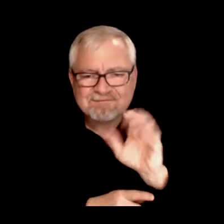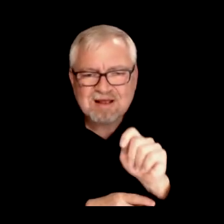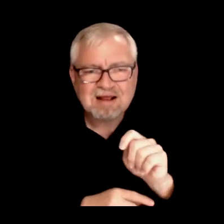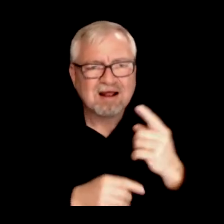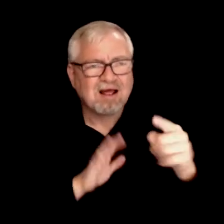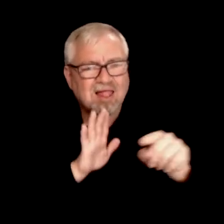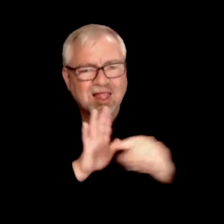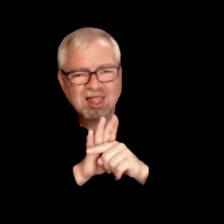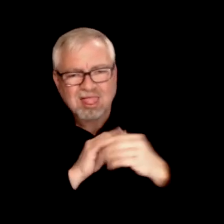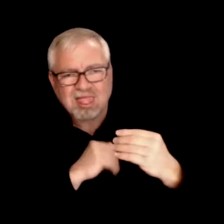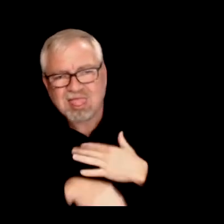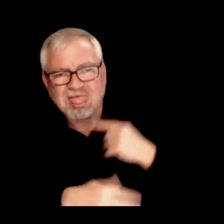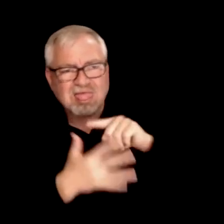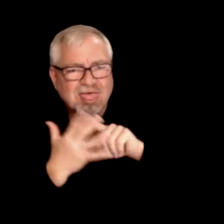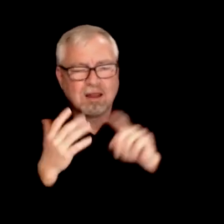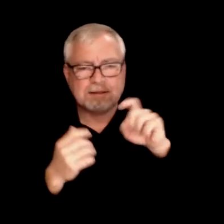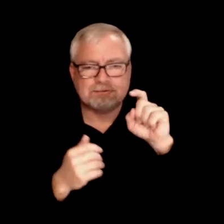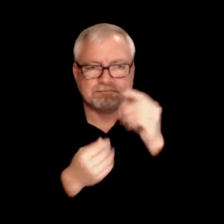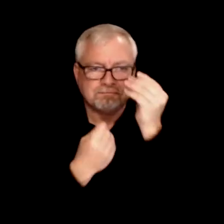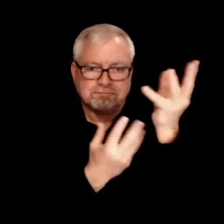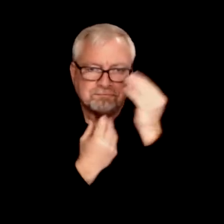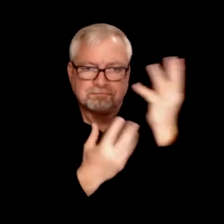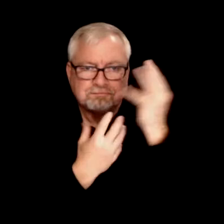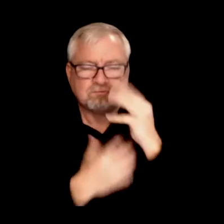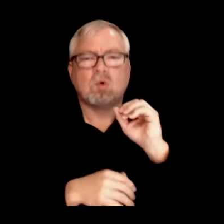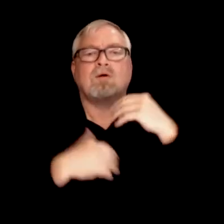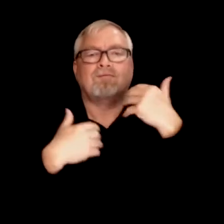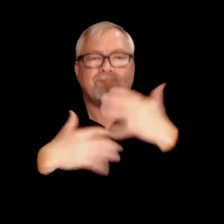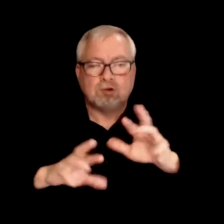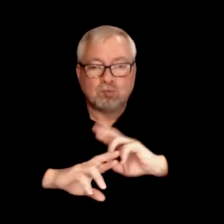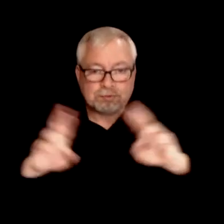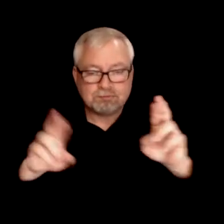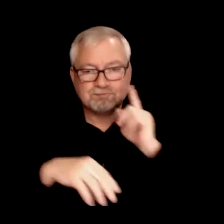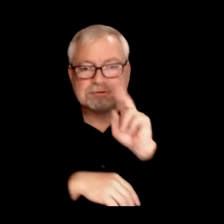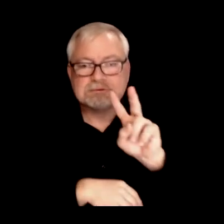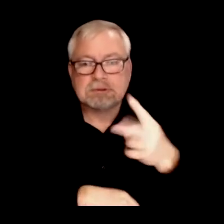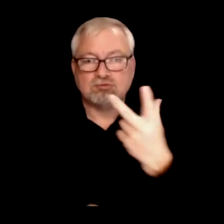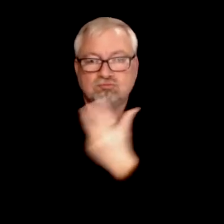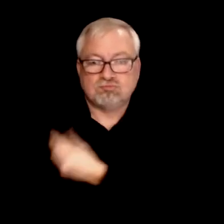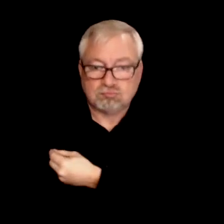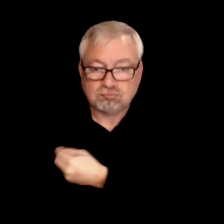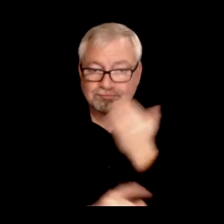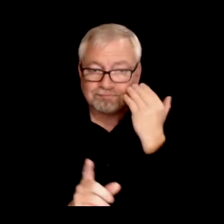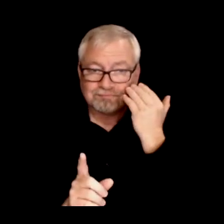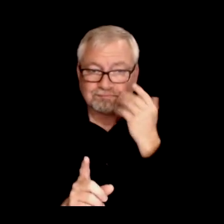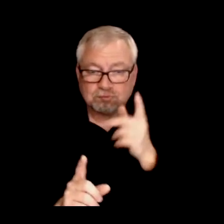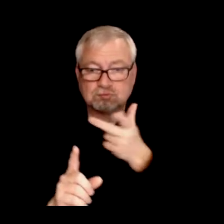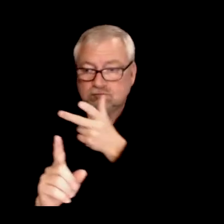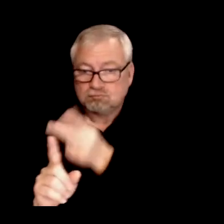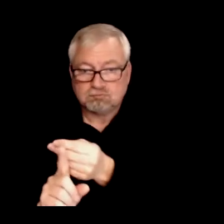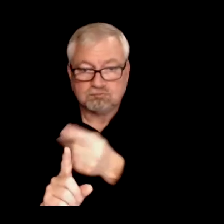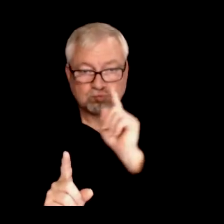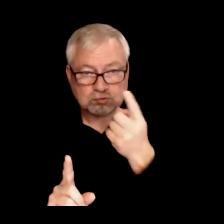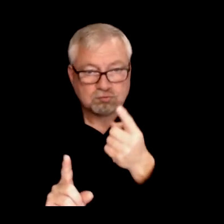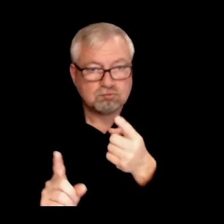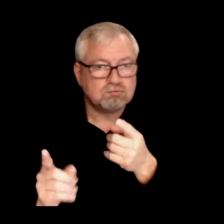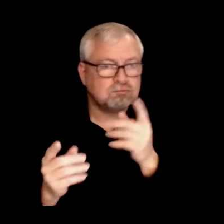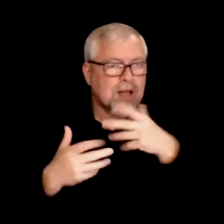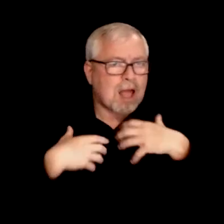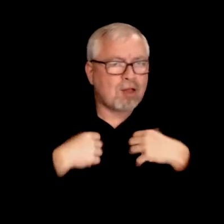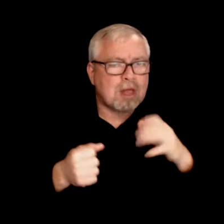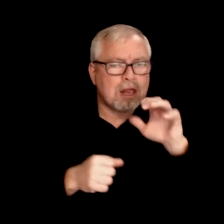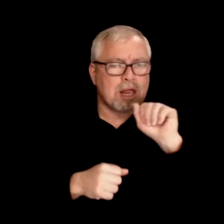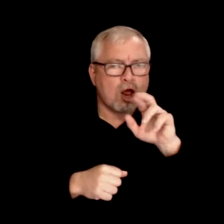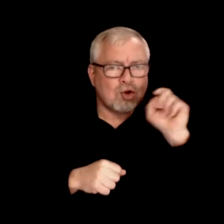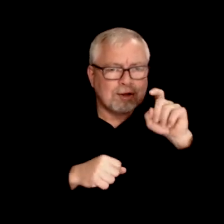dose. So people who are getting their first dose of COVID-19 vaccine, that is the healthcare providers who are receiving it